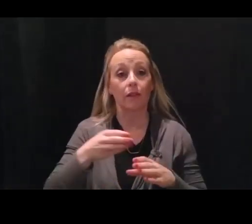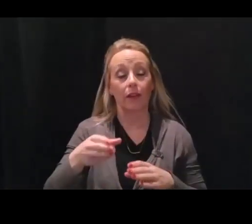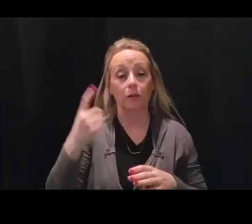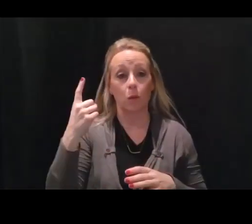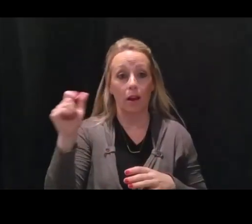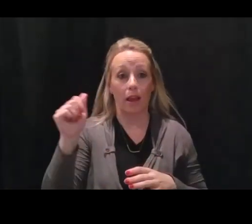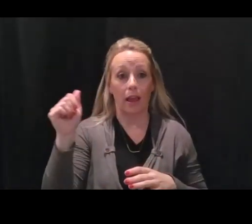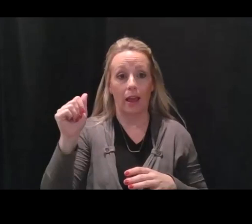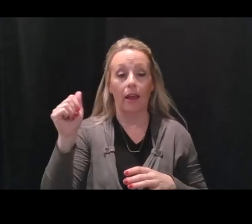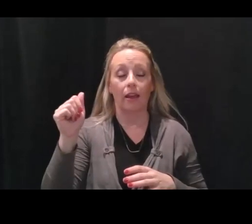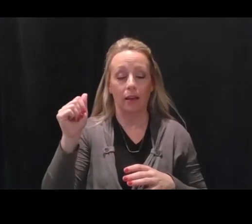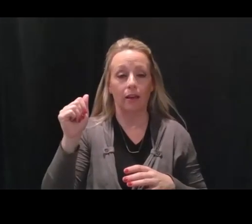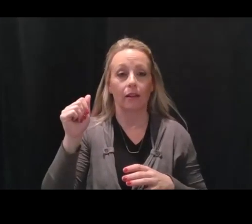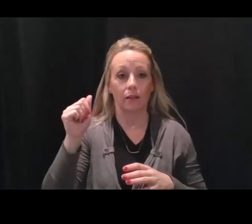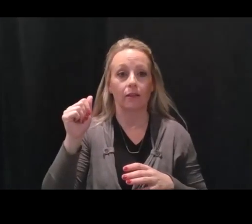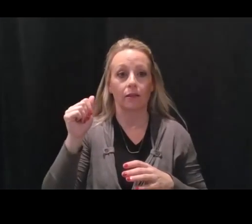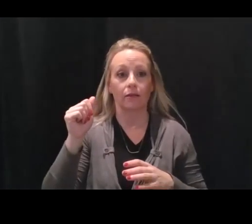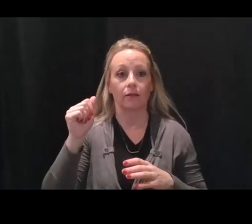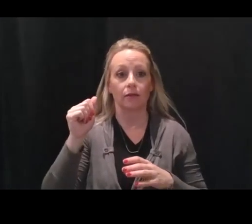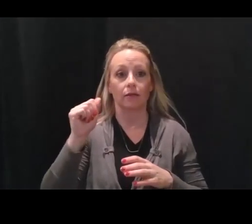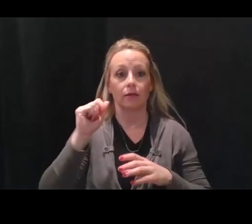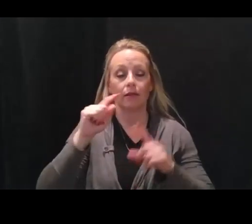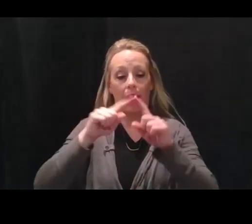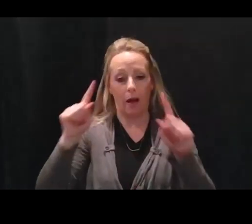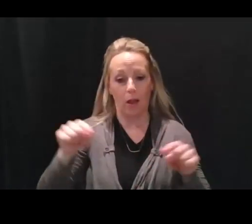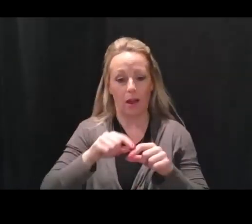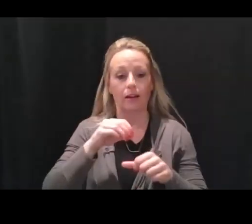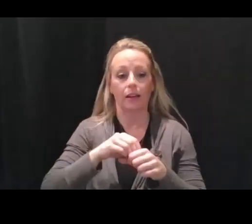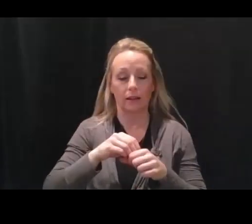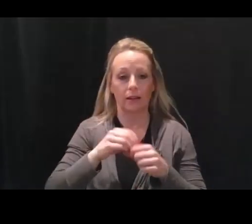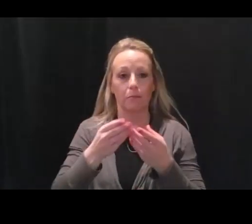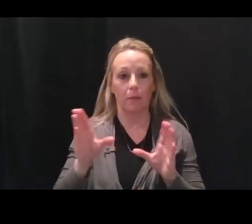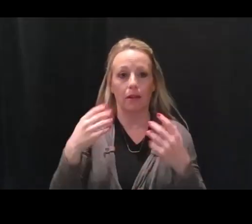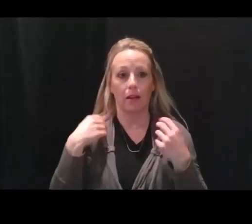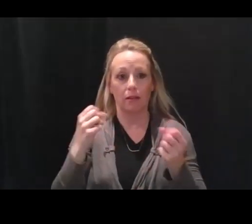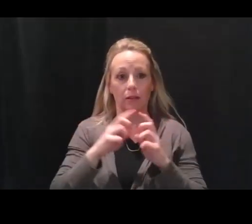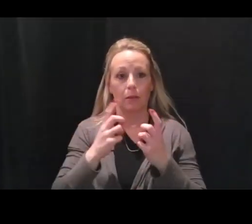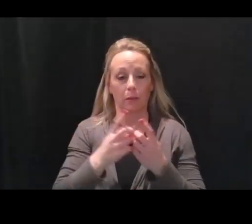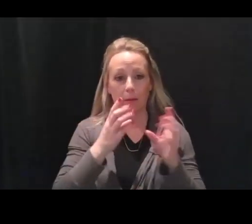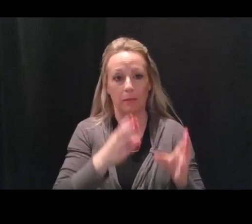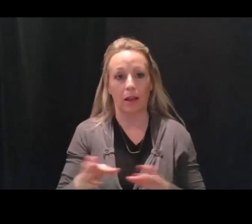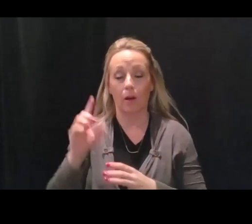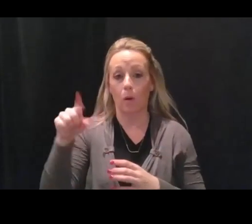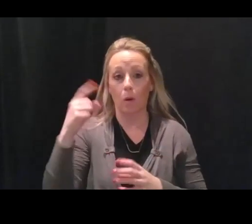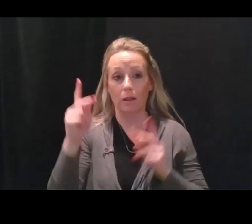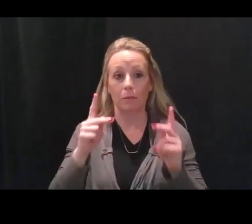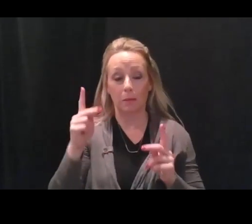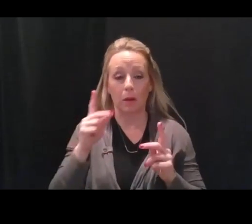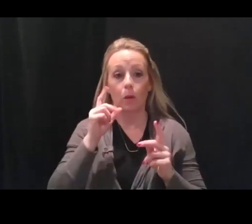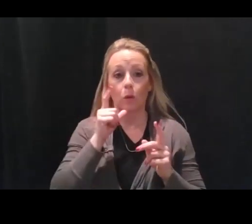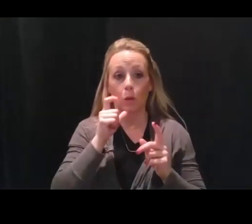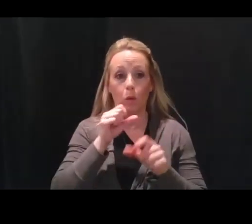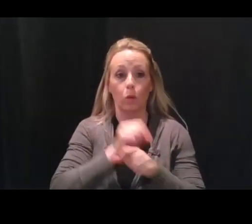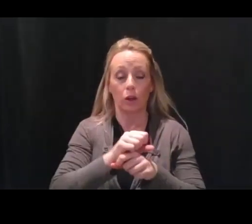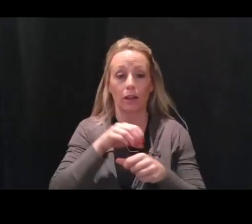as outlined in the Illinois Department of Public Health plan, remains that only people who work in healthcare